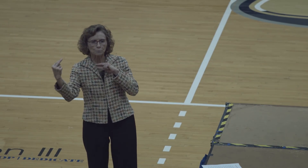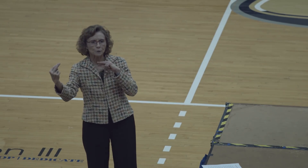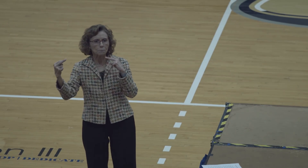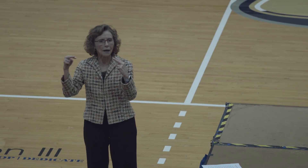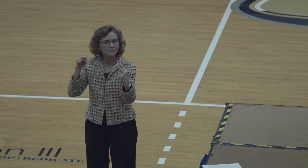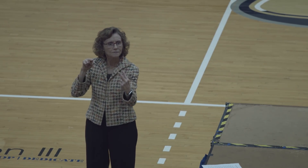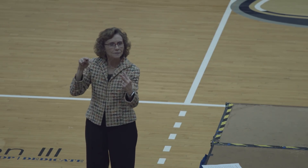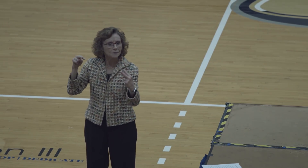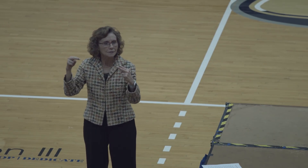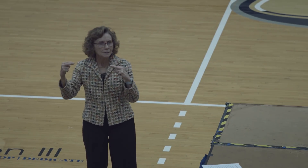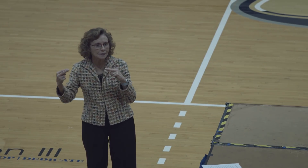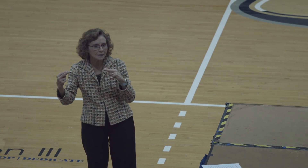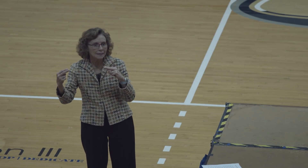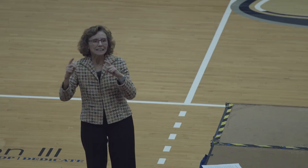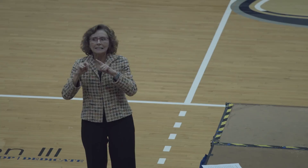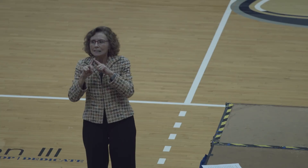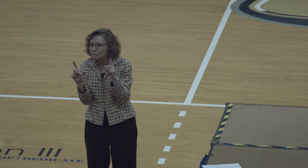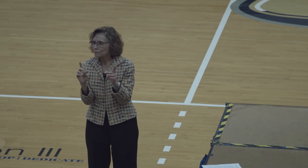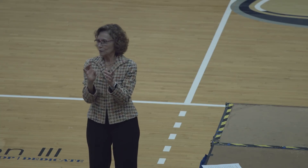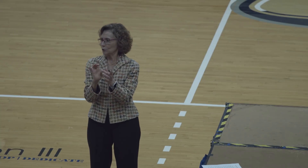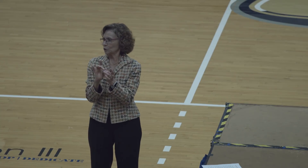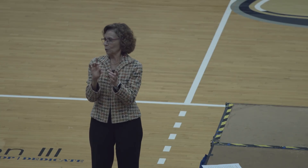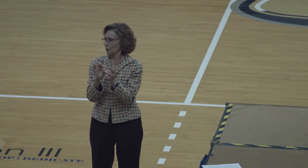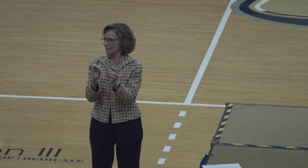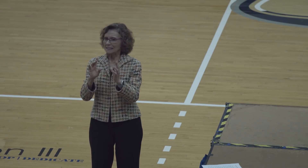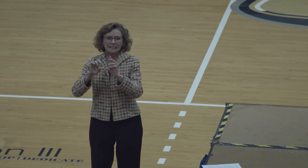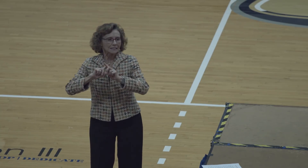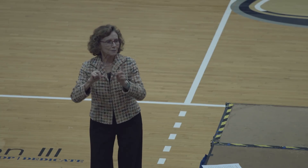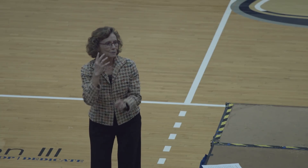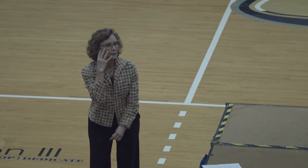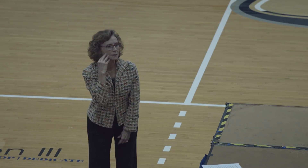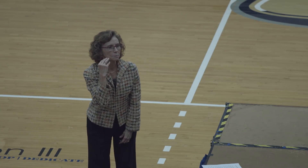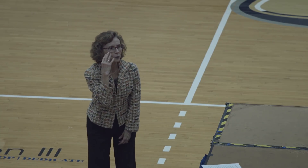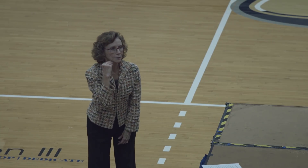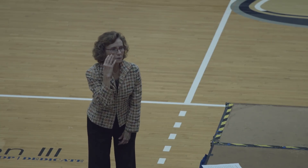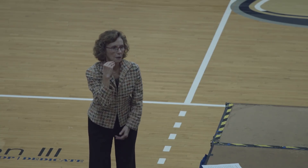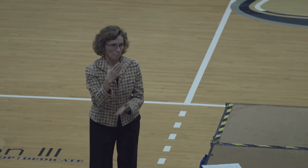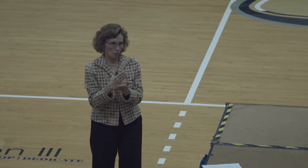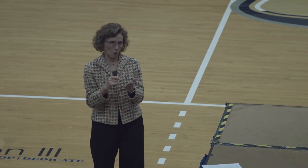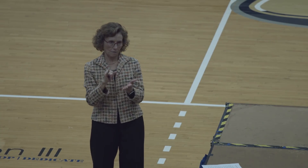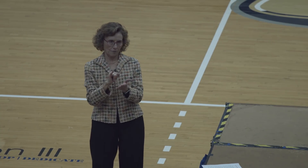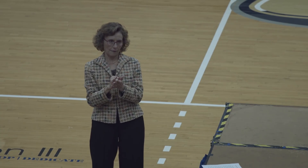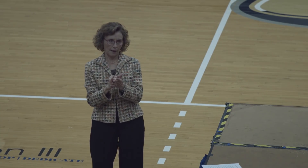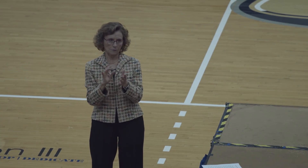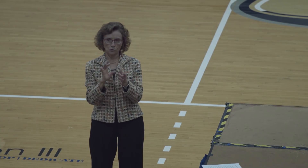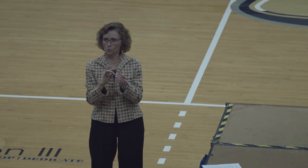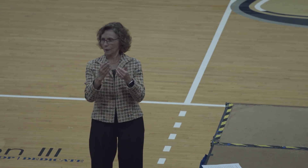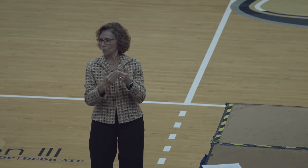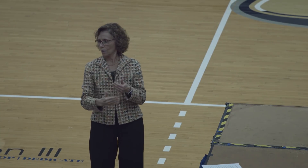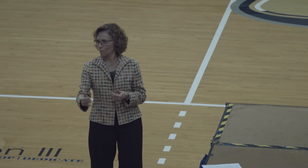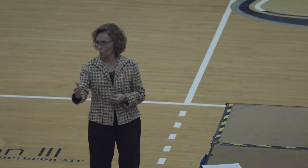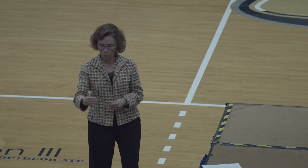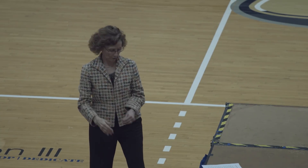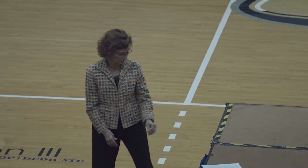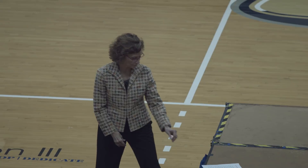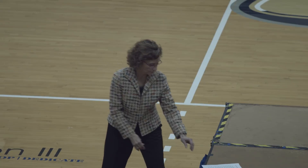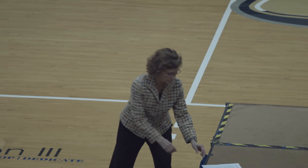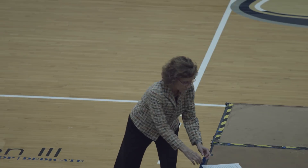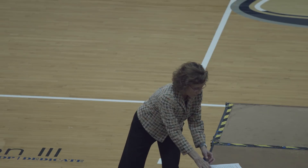the visibility of DPN and the varying perspectives and varying experiences that